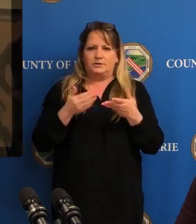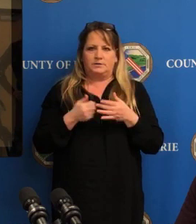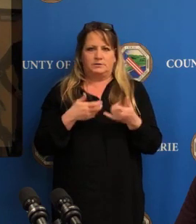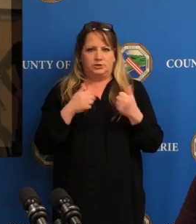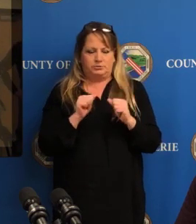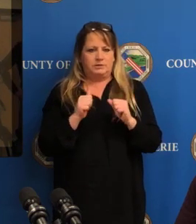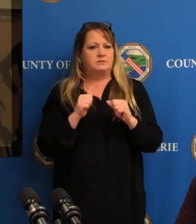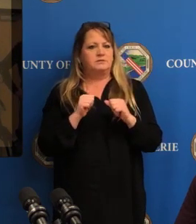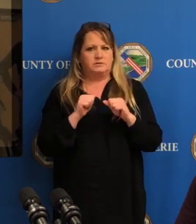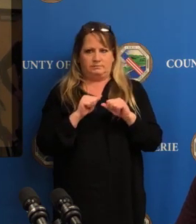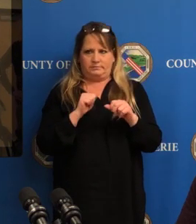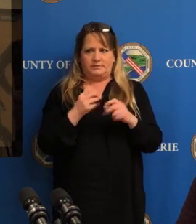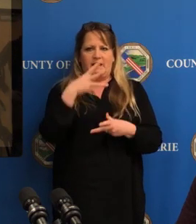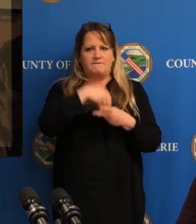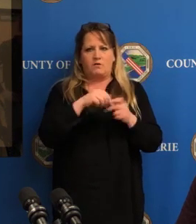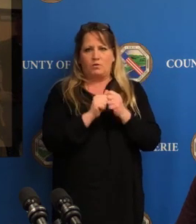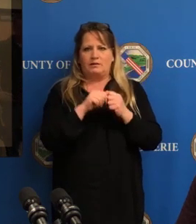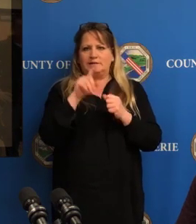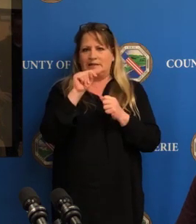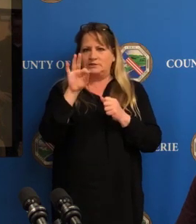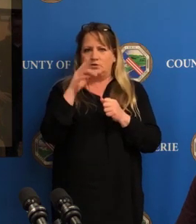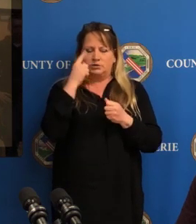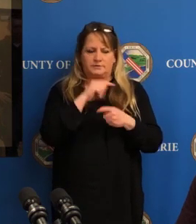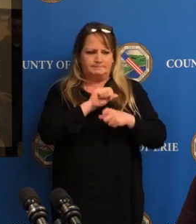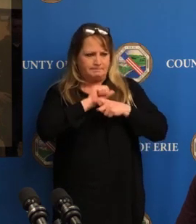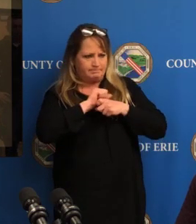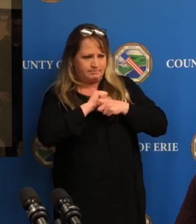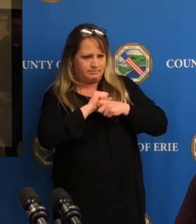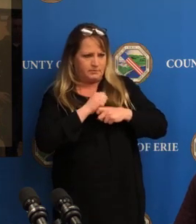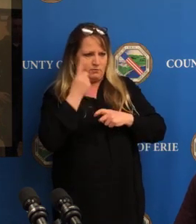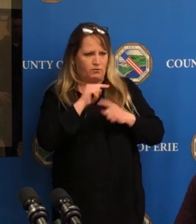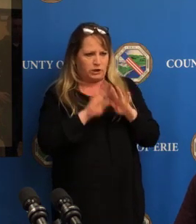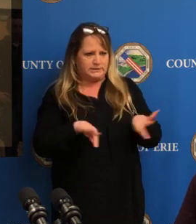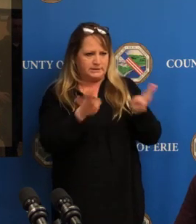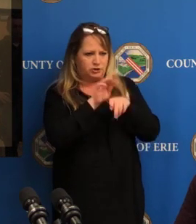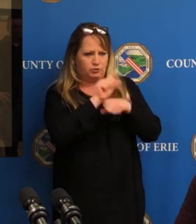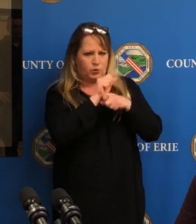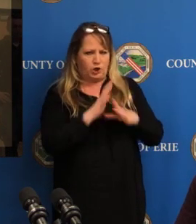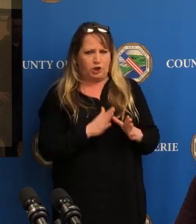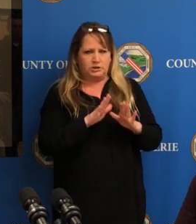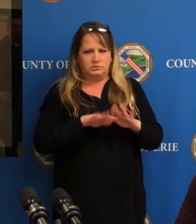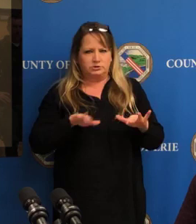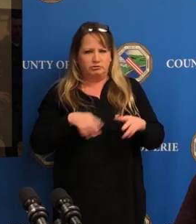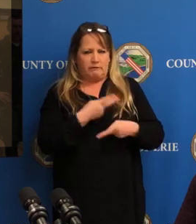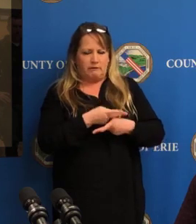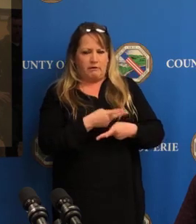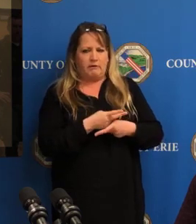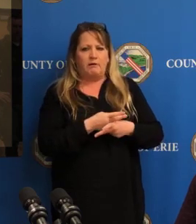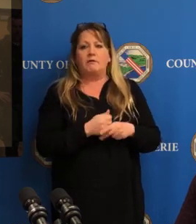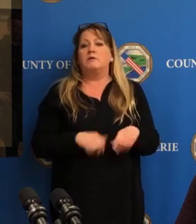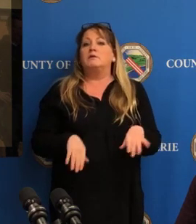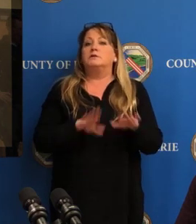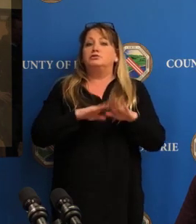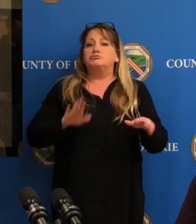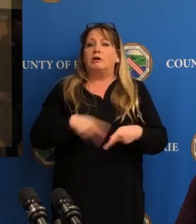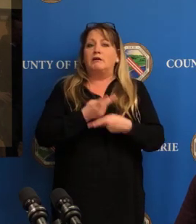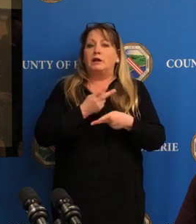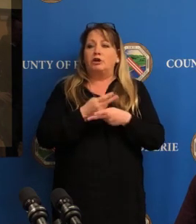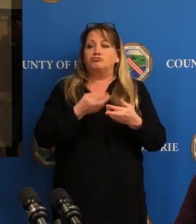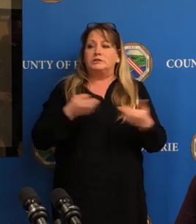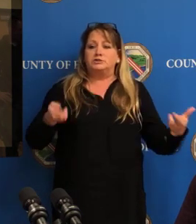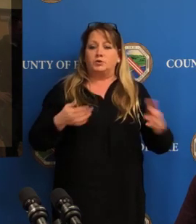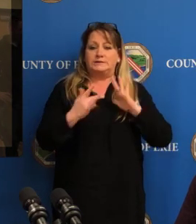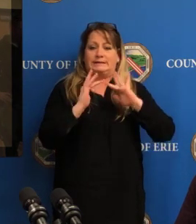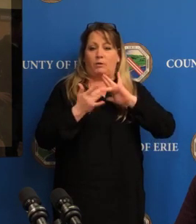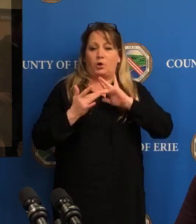of a task force that's working on child care for essential workers. The Child Care Resource Network for Western New York